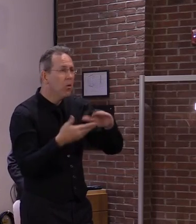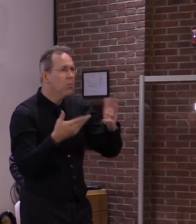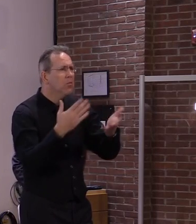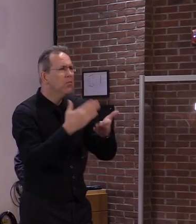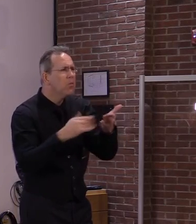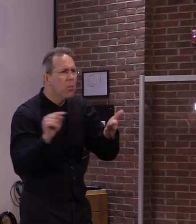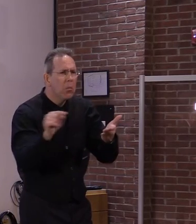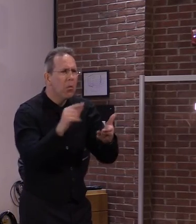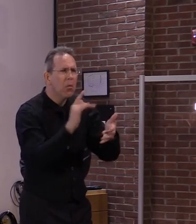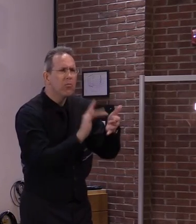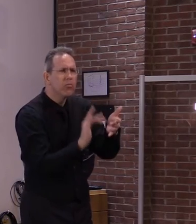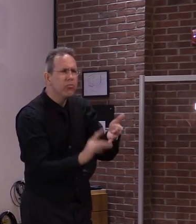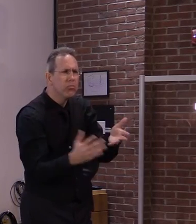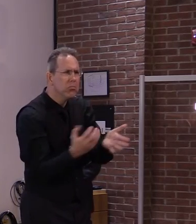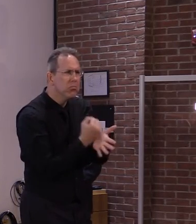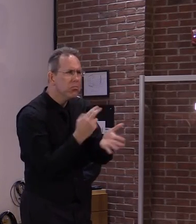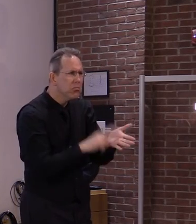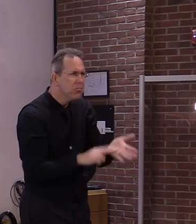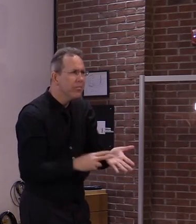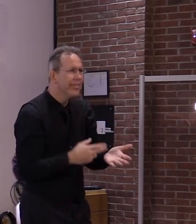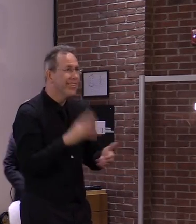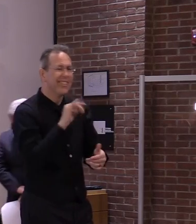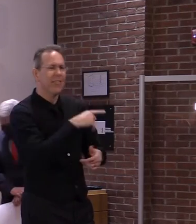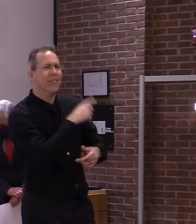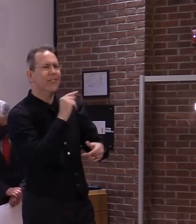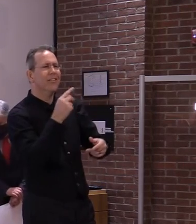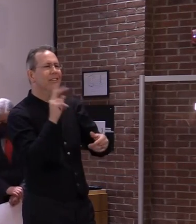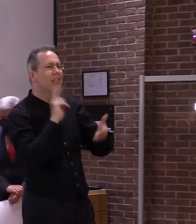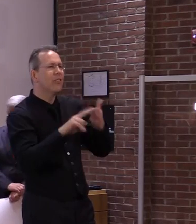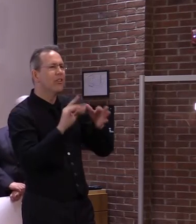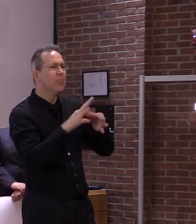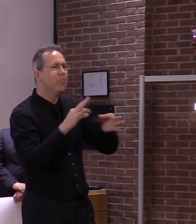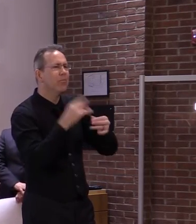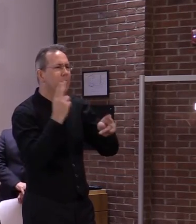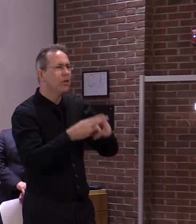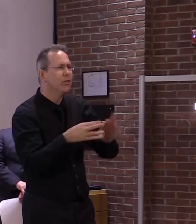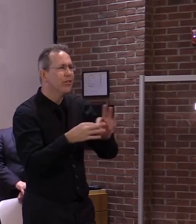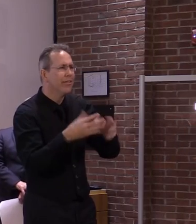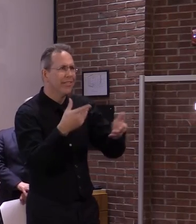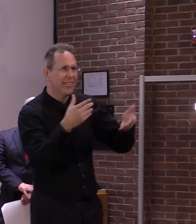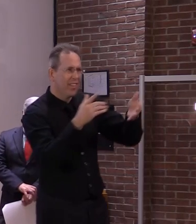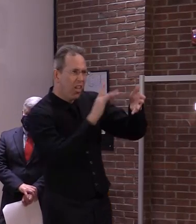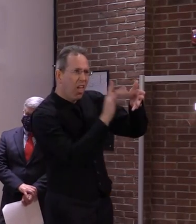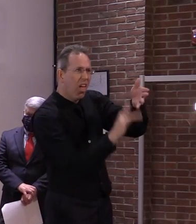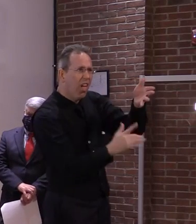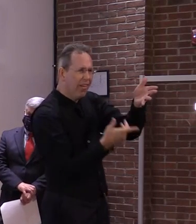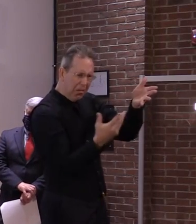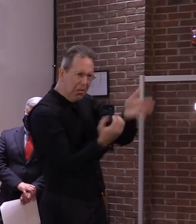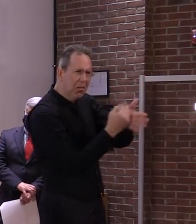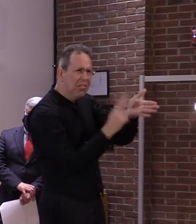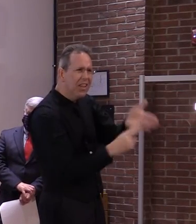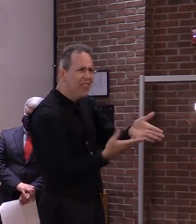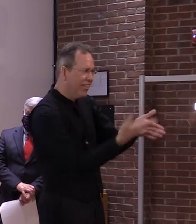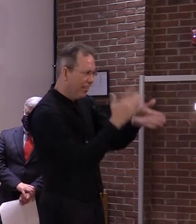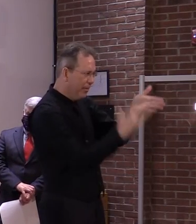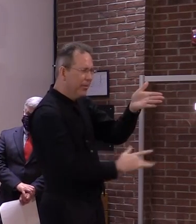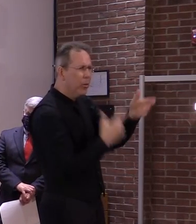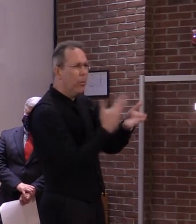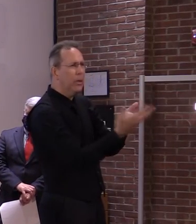heard, if there's some that have slots available even this week, I would